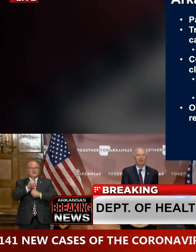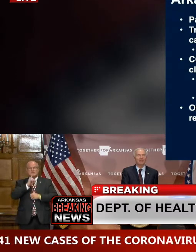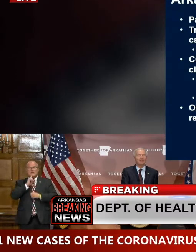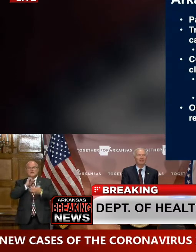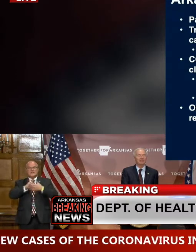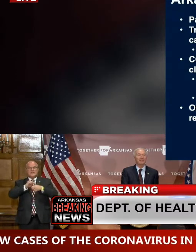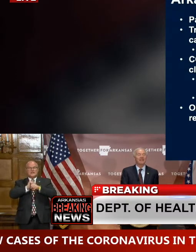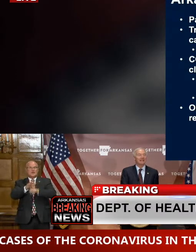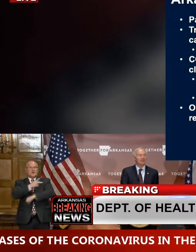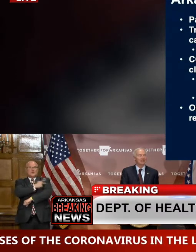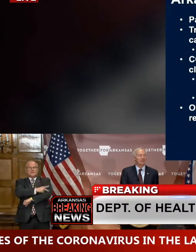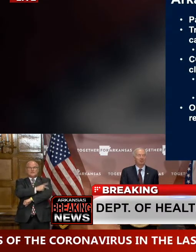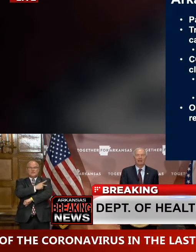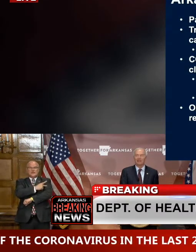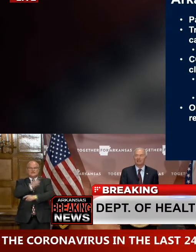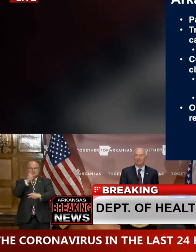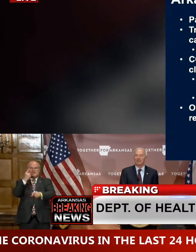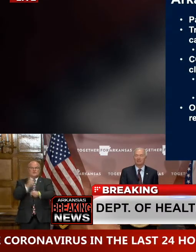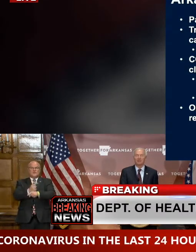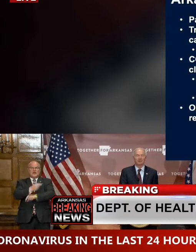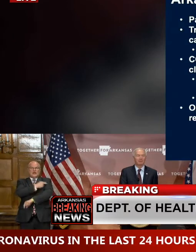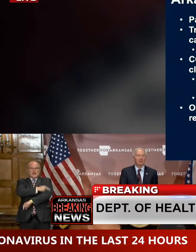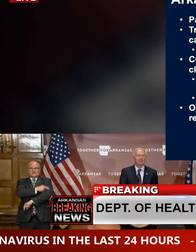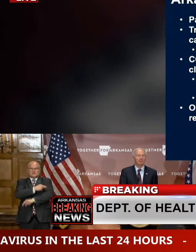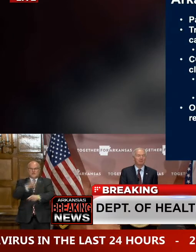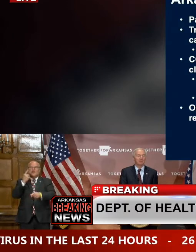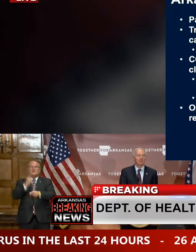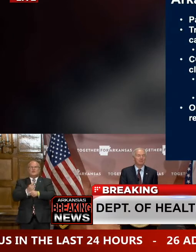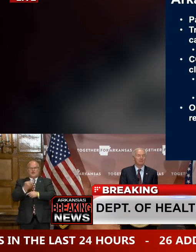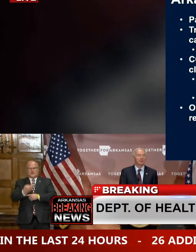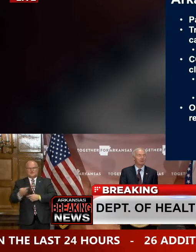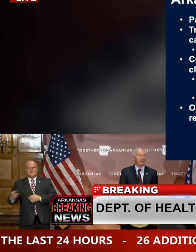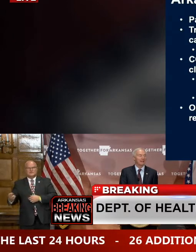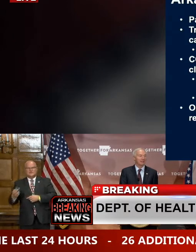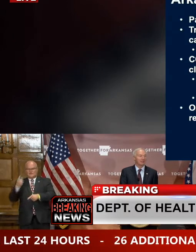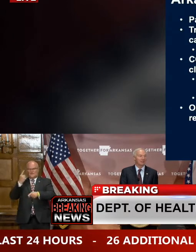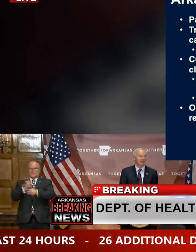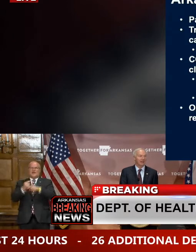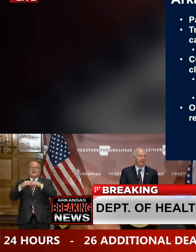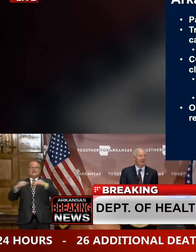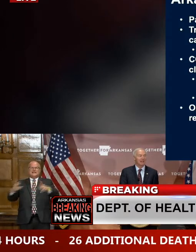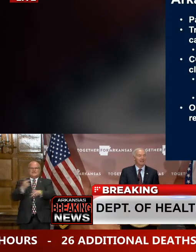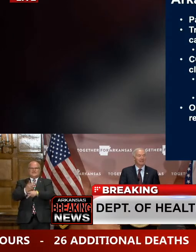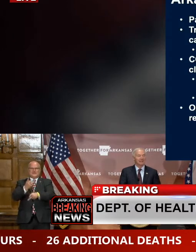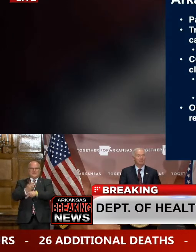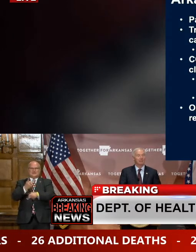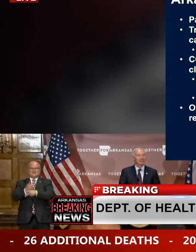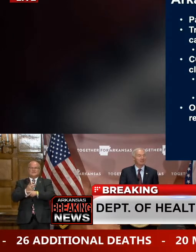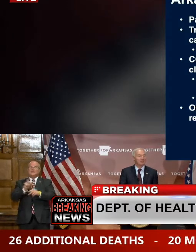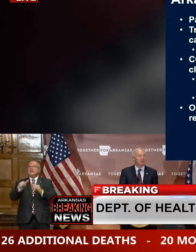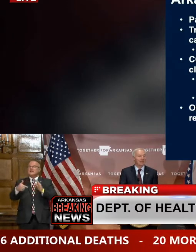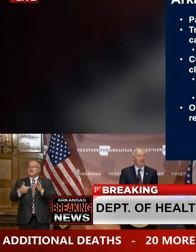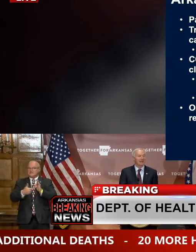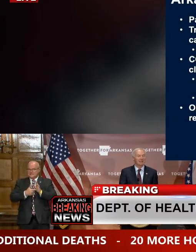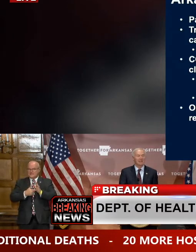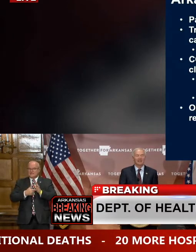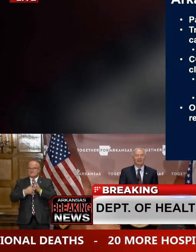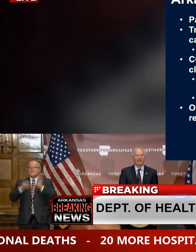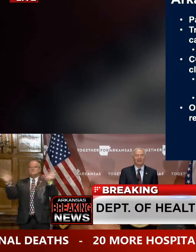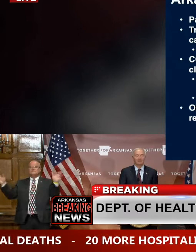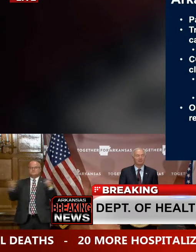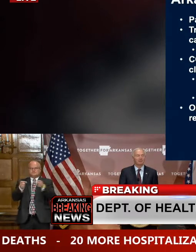a COVID patient gets to the right hospital with the right resources for the right level of care. This will be